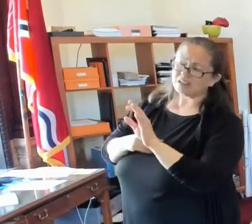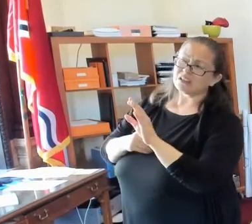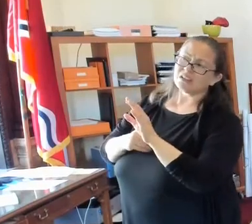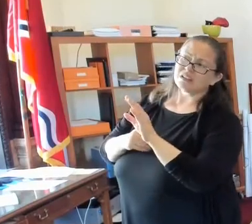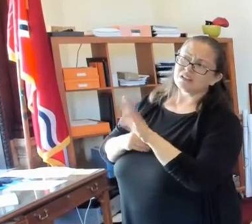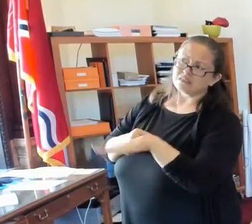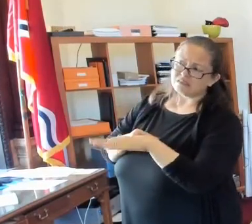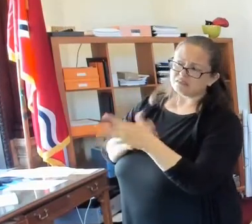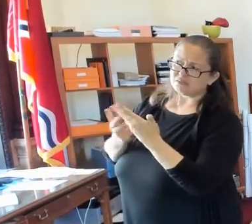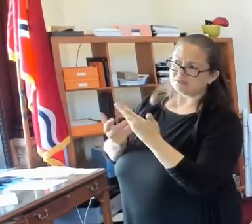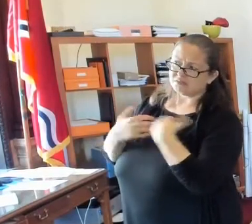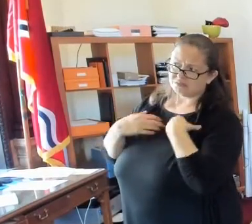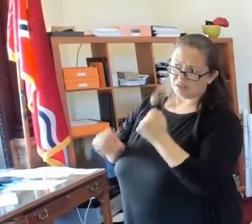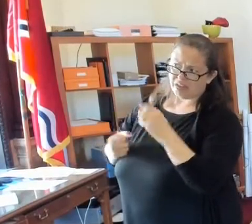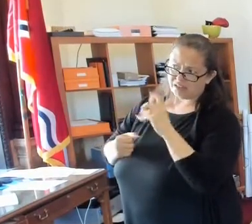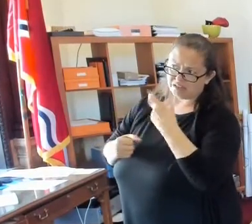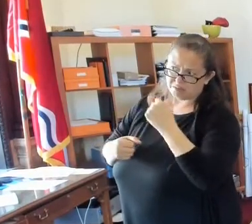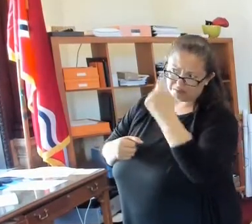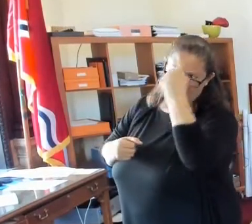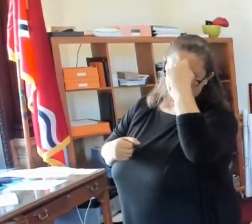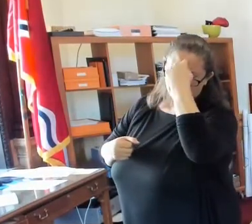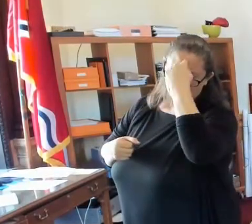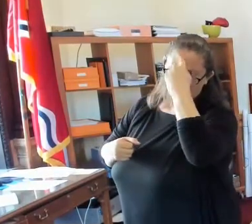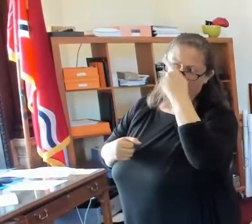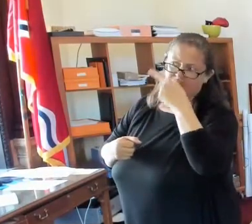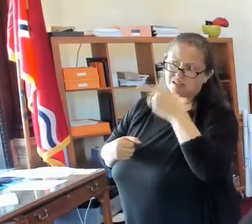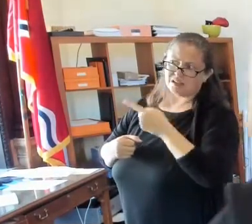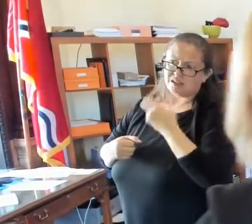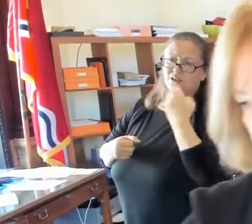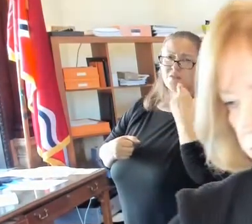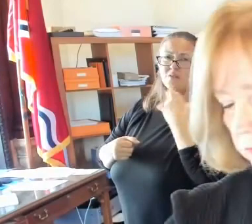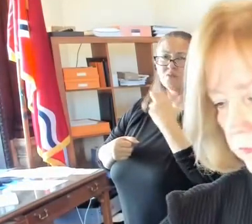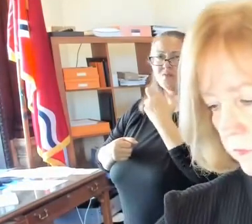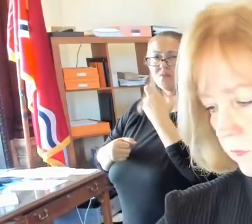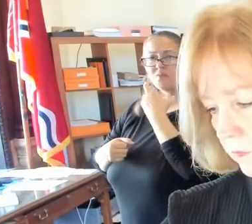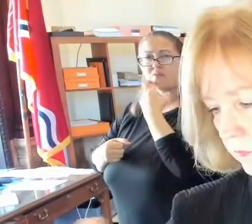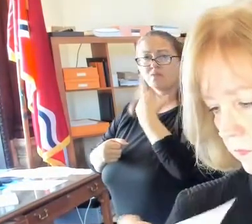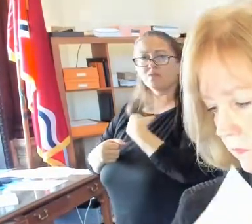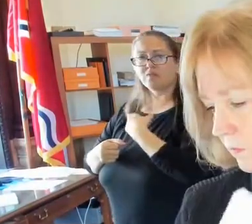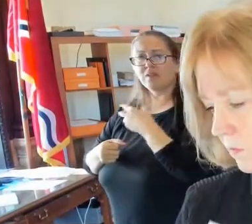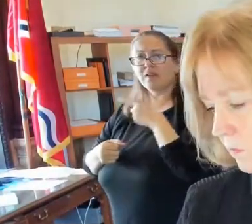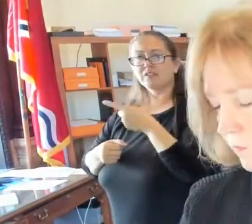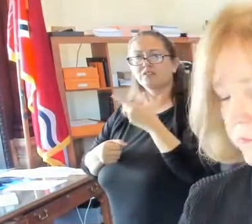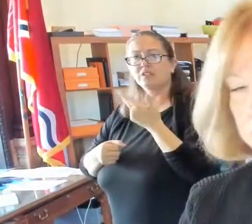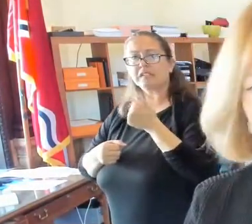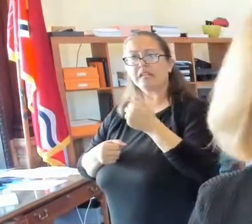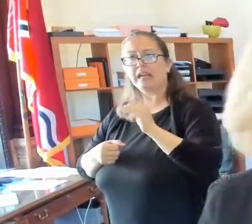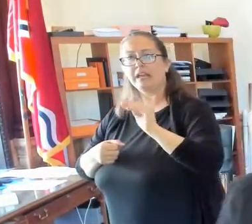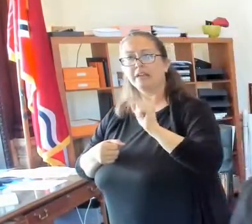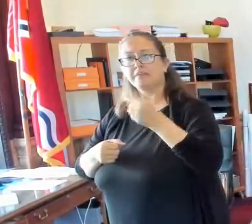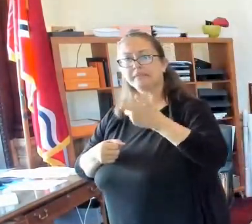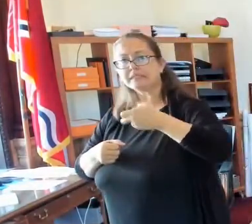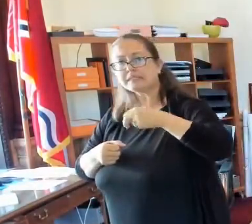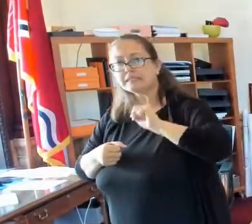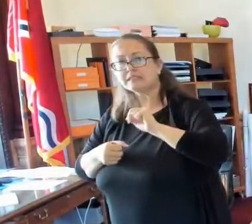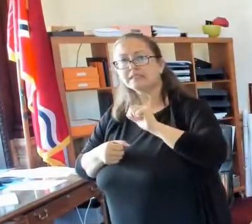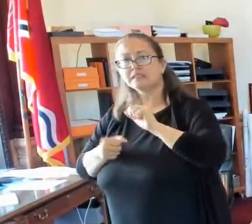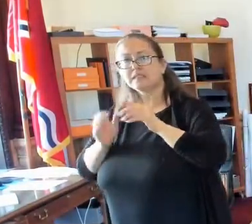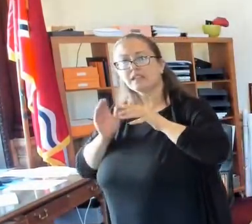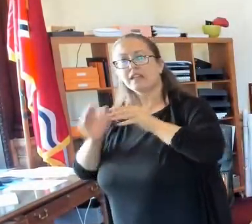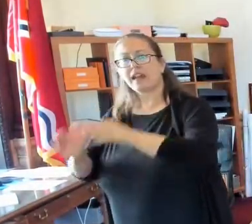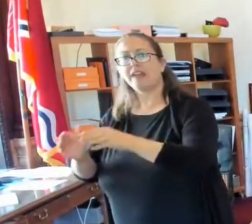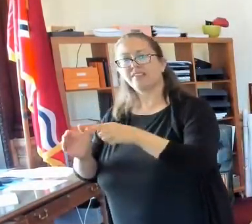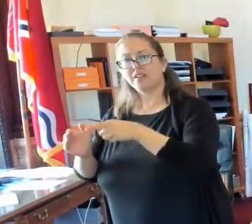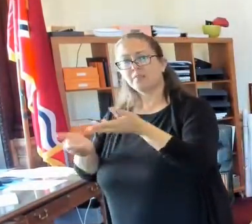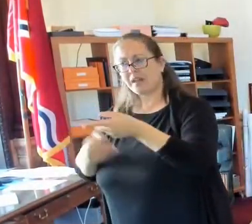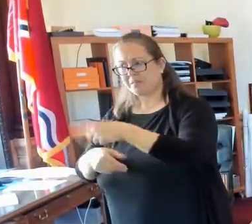if the health department thinks that perhaps some restaurants maybe on like Hampton Avenue or social gathering in that area